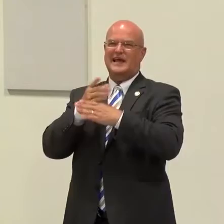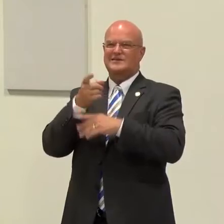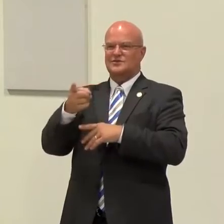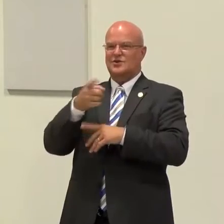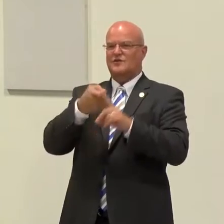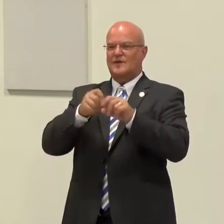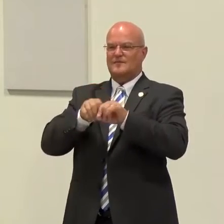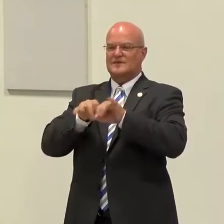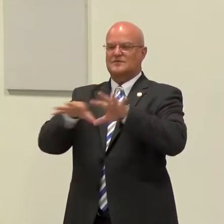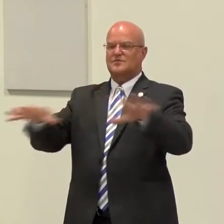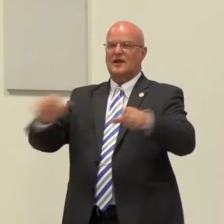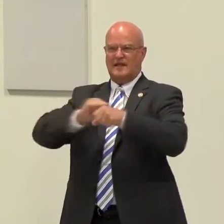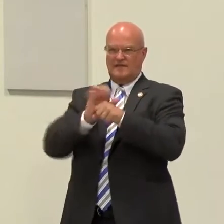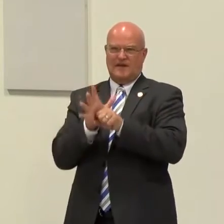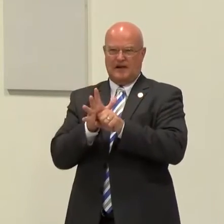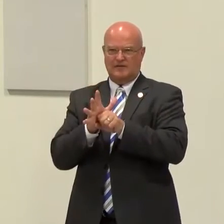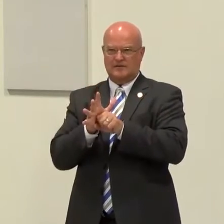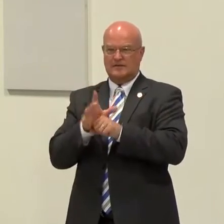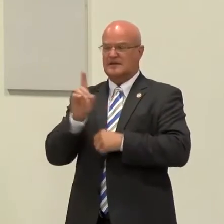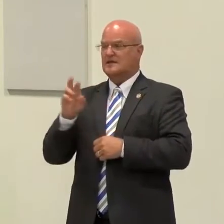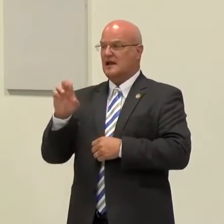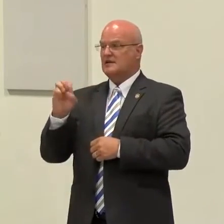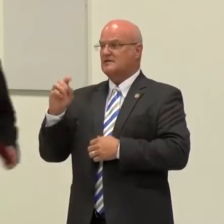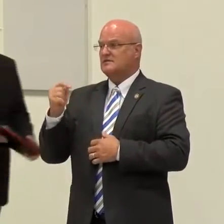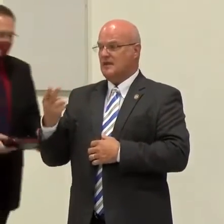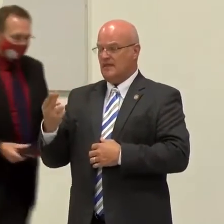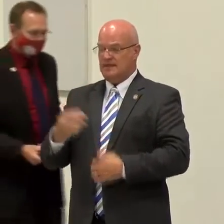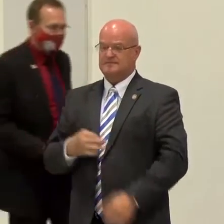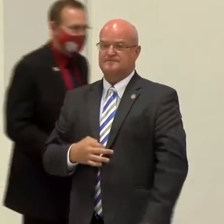from the spread of the virus. Dr. Smith?